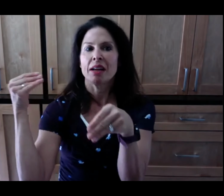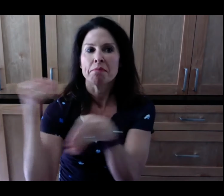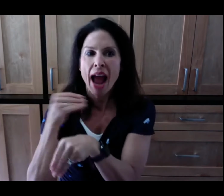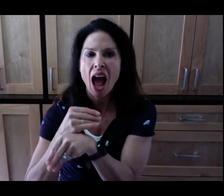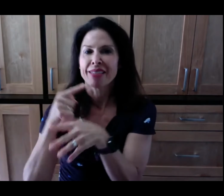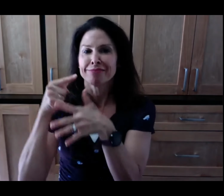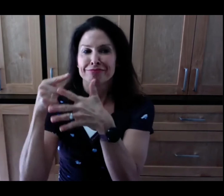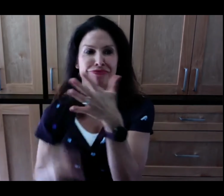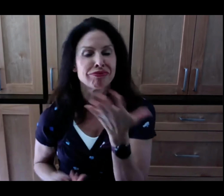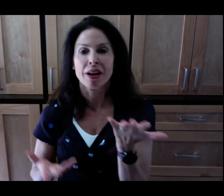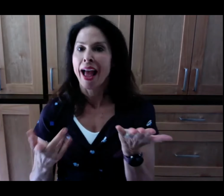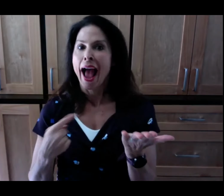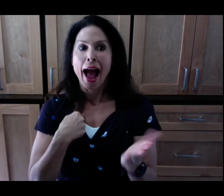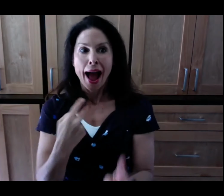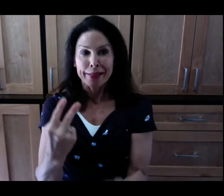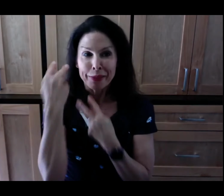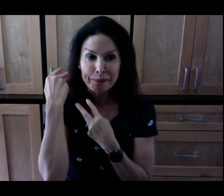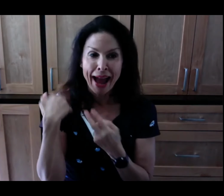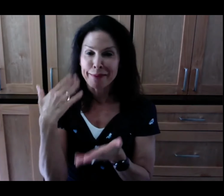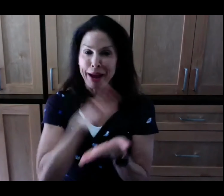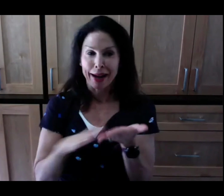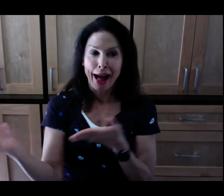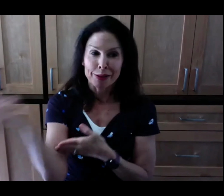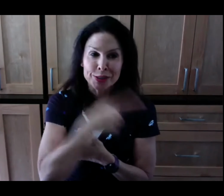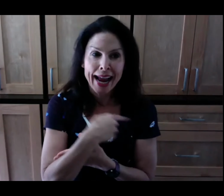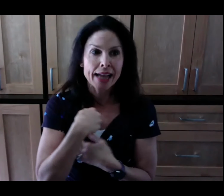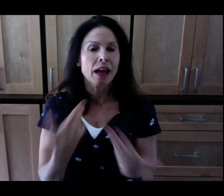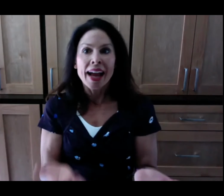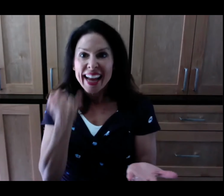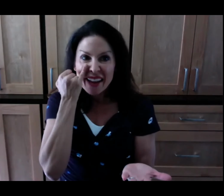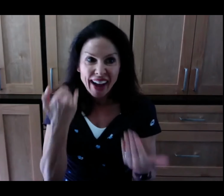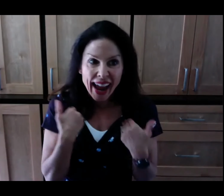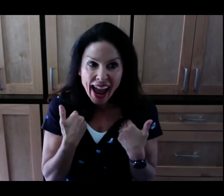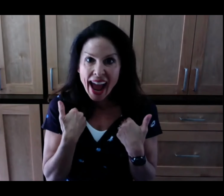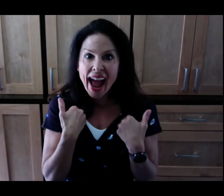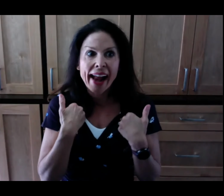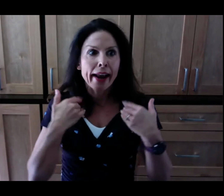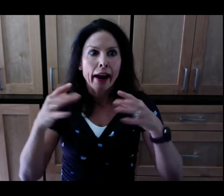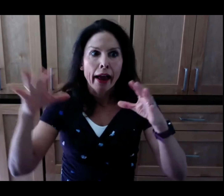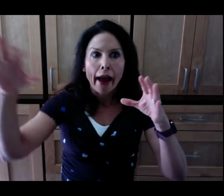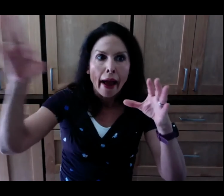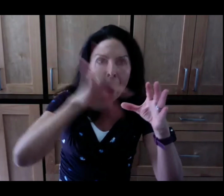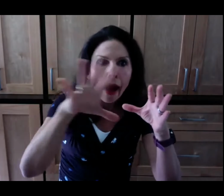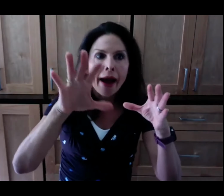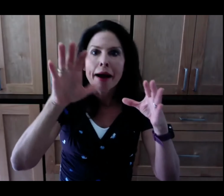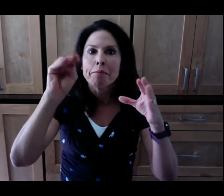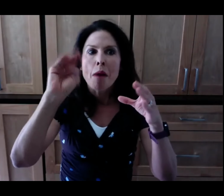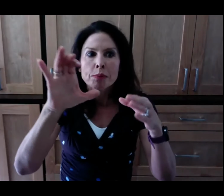You can also do it to all other subjects like math and biology, and it helps them review in addition to look at the